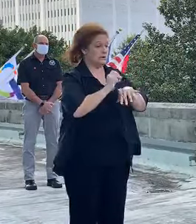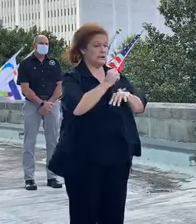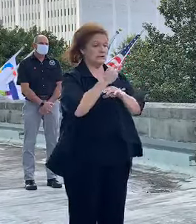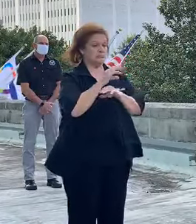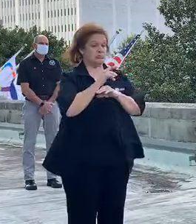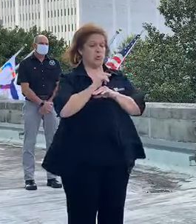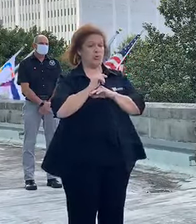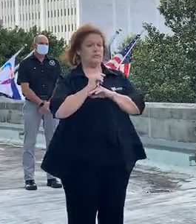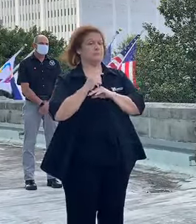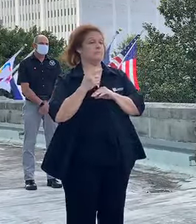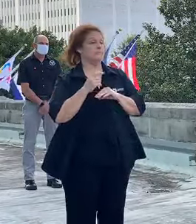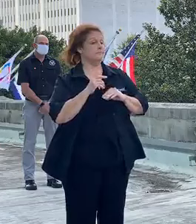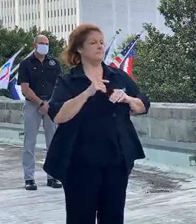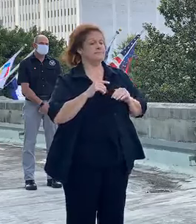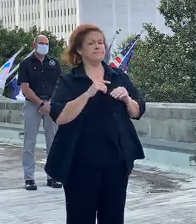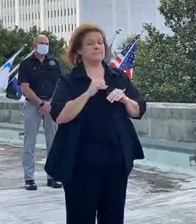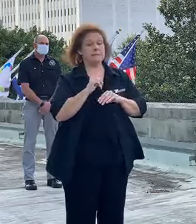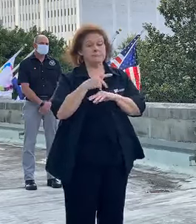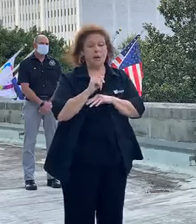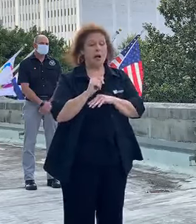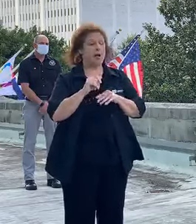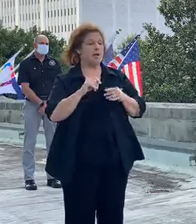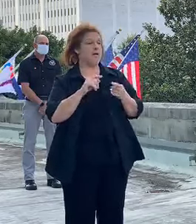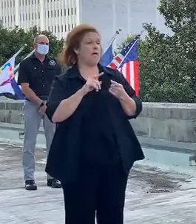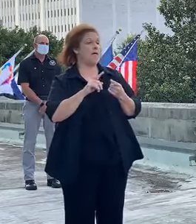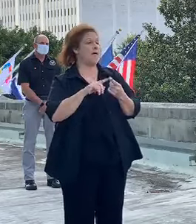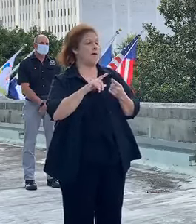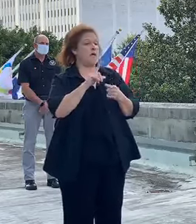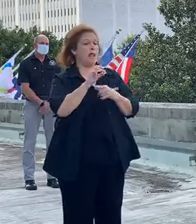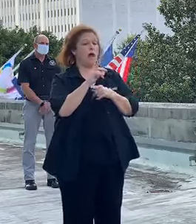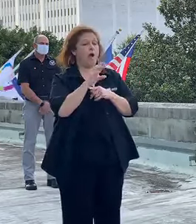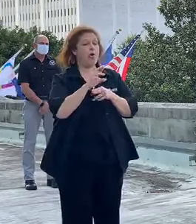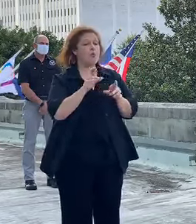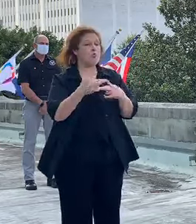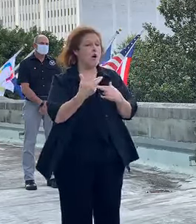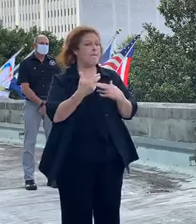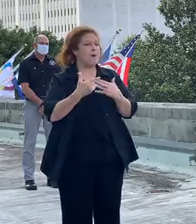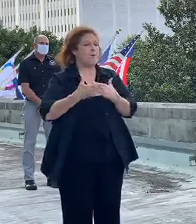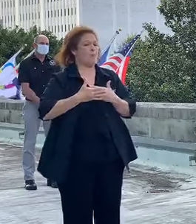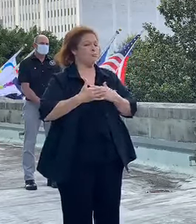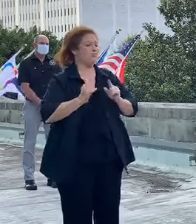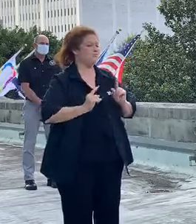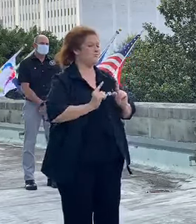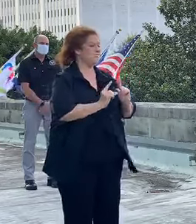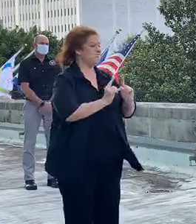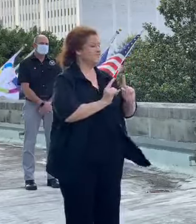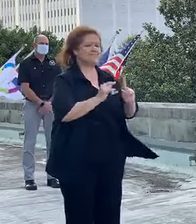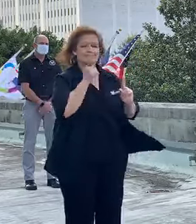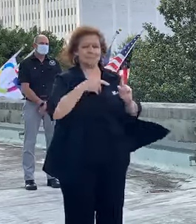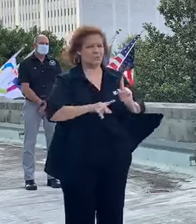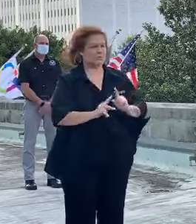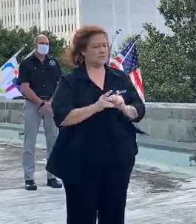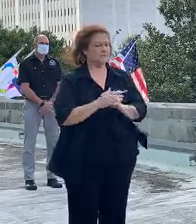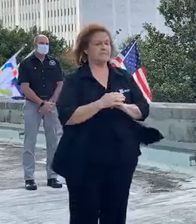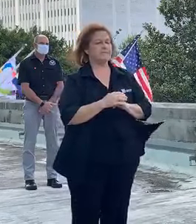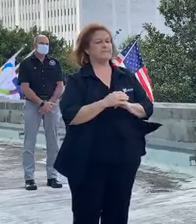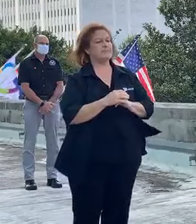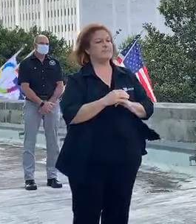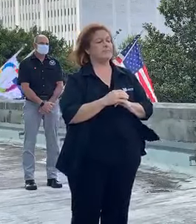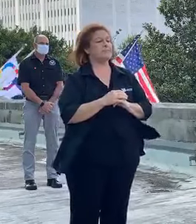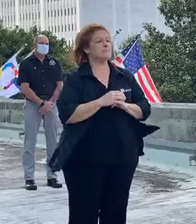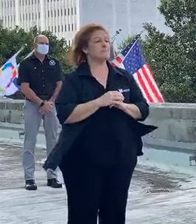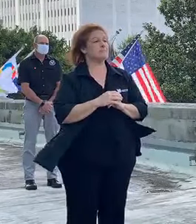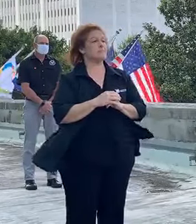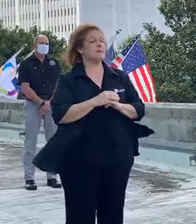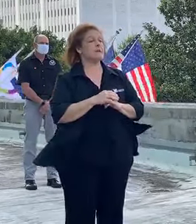no shared areas such as spas, saunas, locker rooms, showers. And as the governor announced yesterday, and consistent